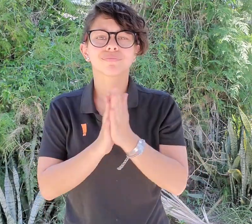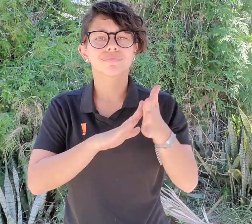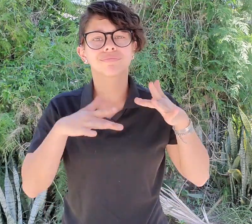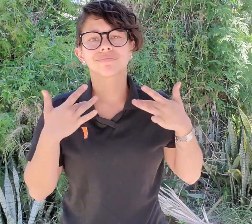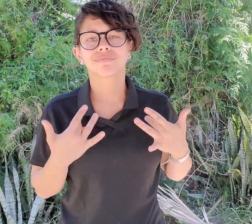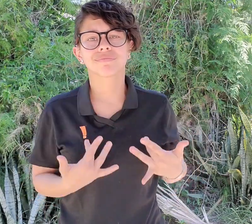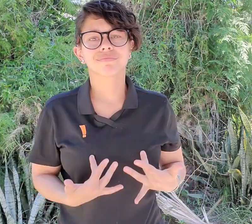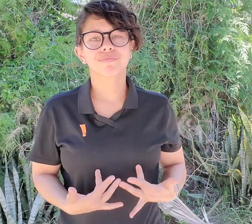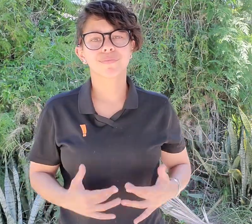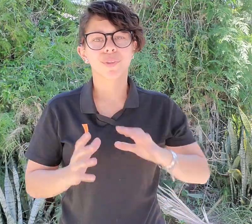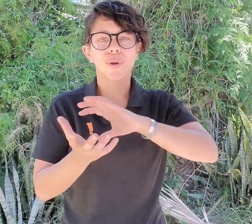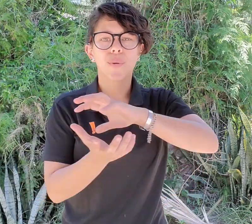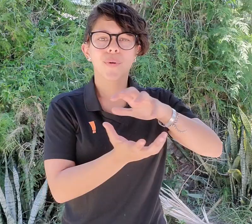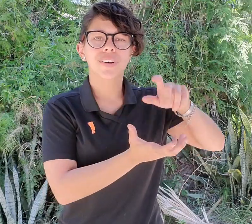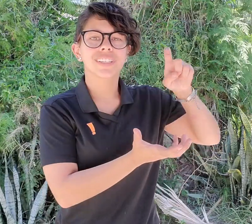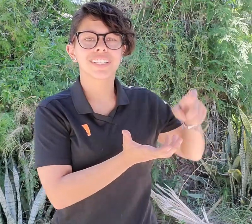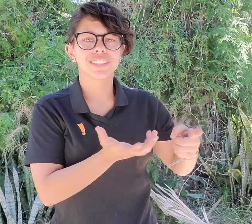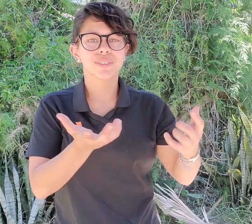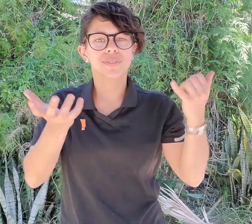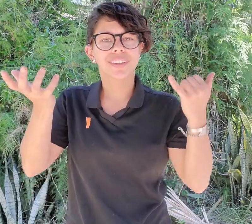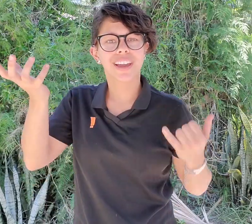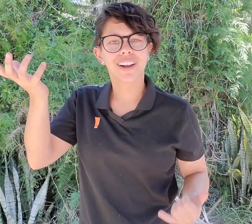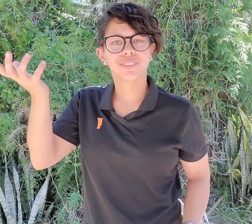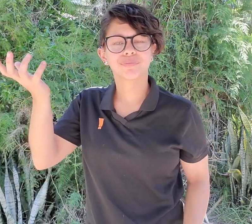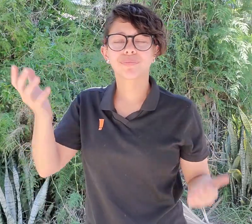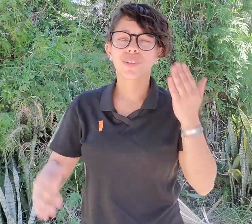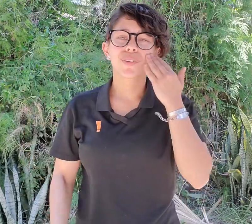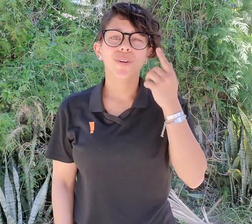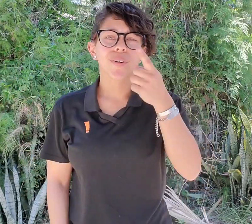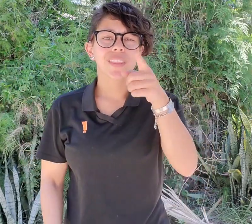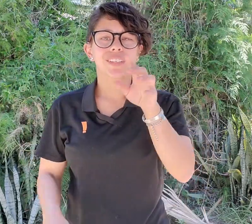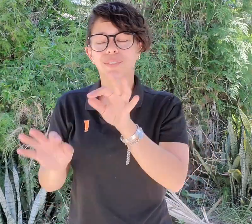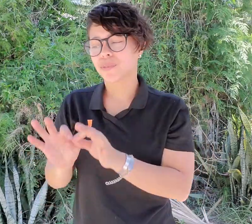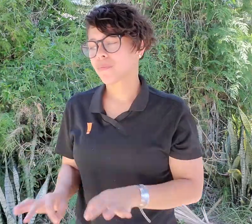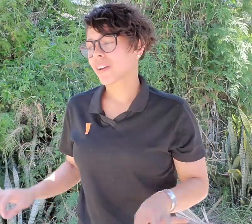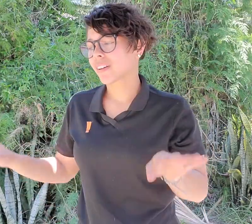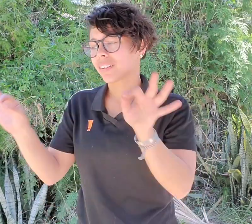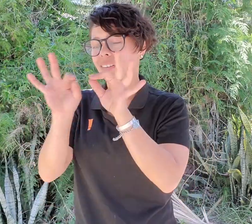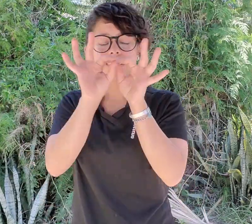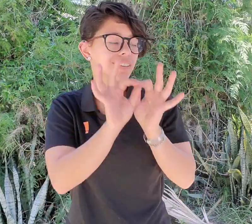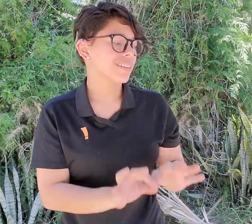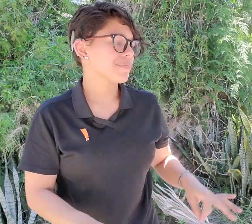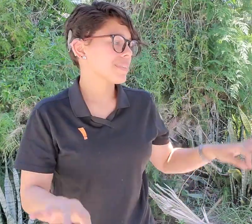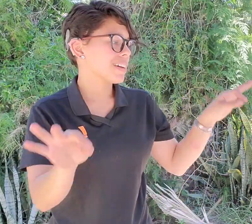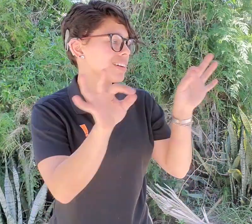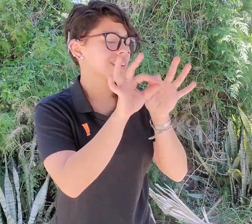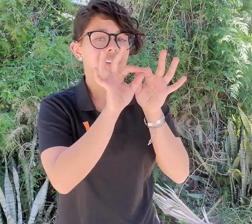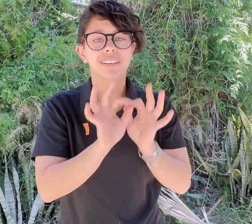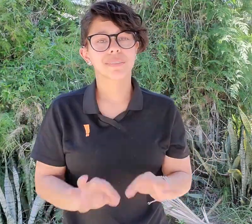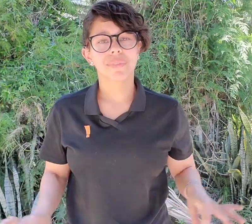get too down. The world needs you now. Know that you matter, matter,